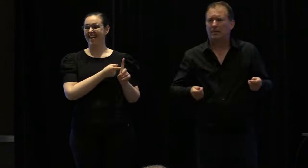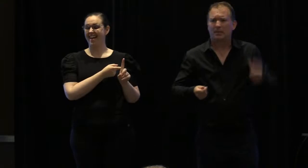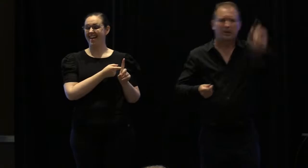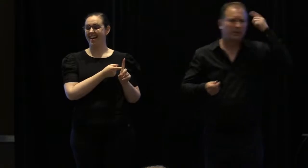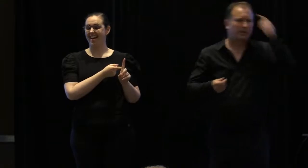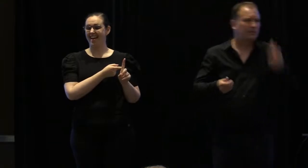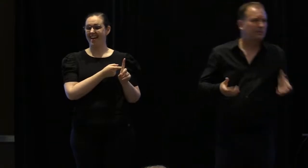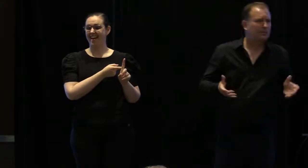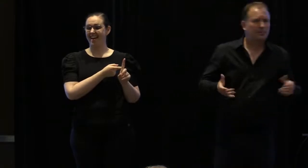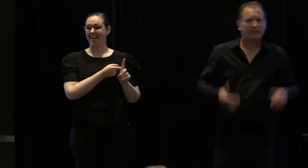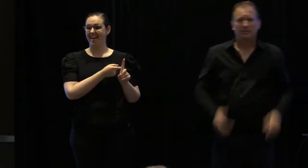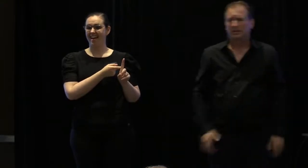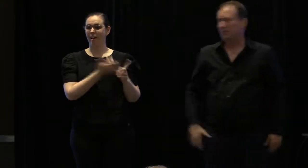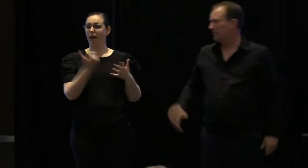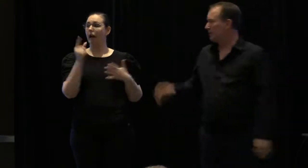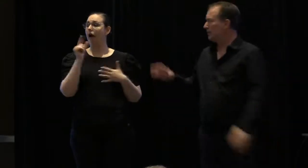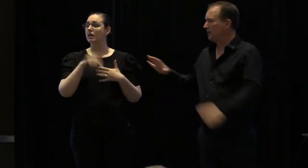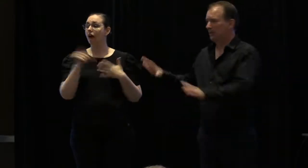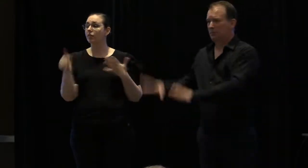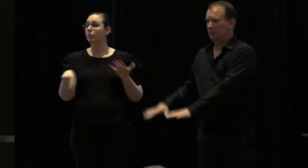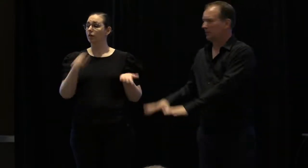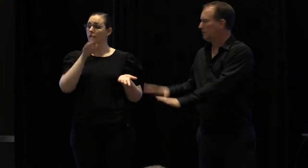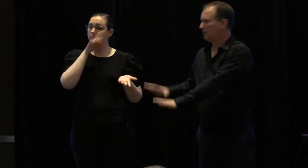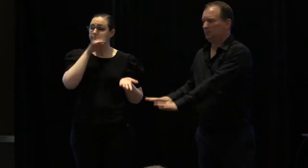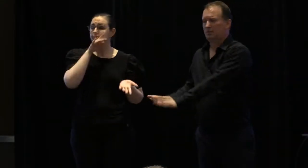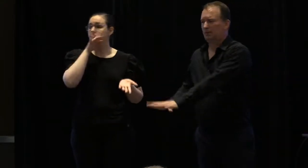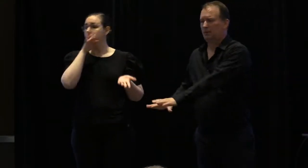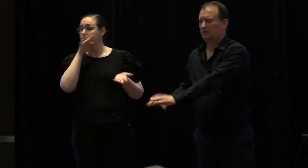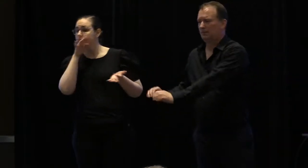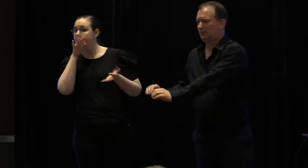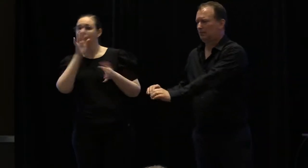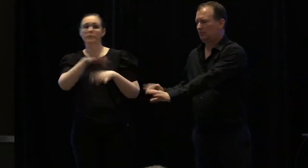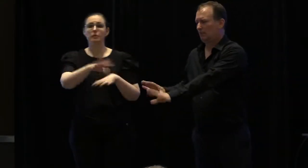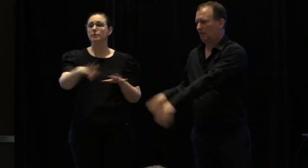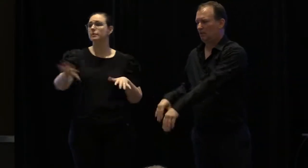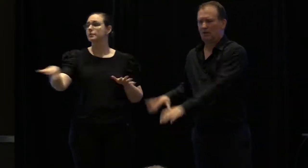hit, everything was being done in spoken language.